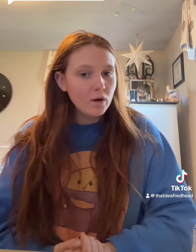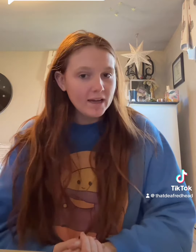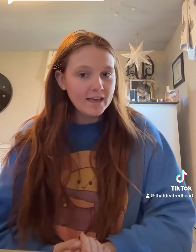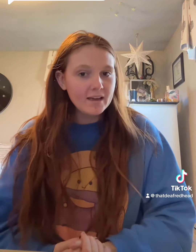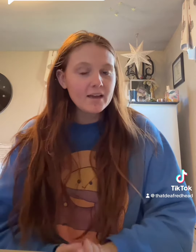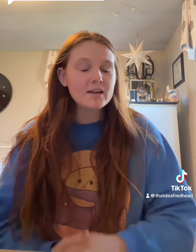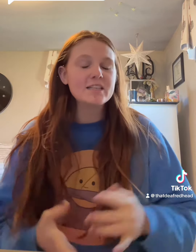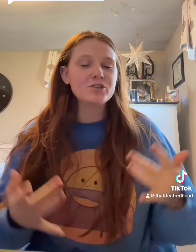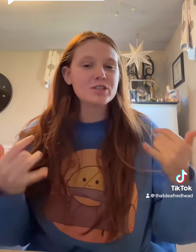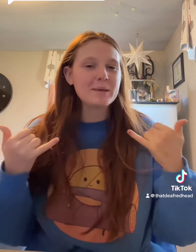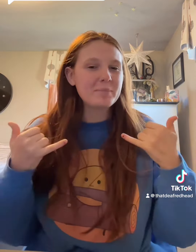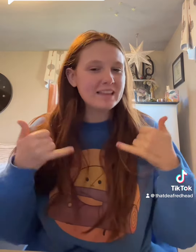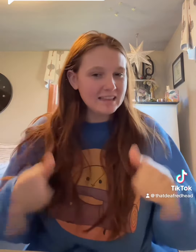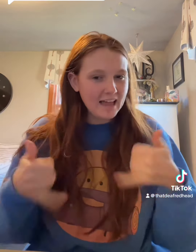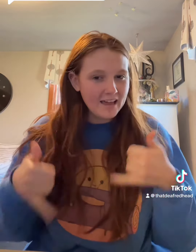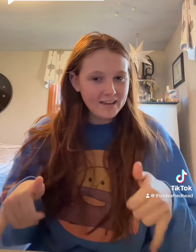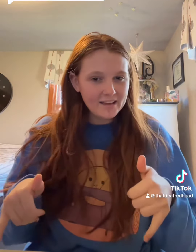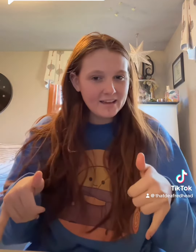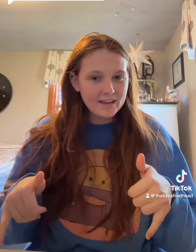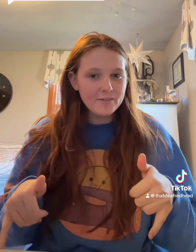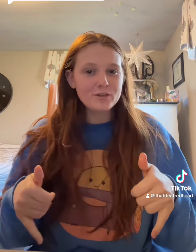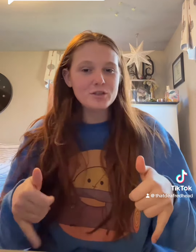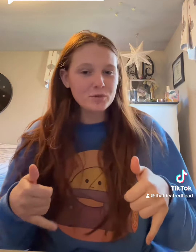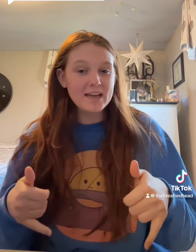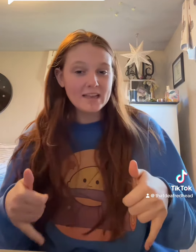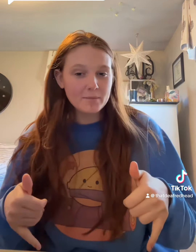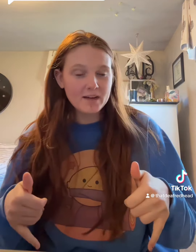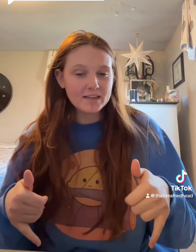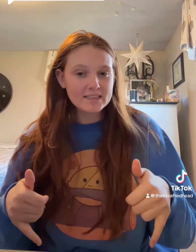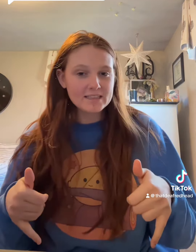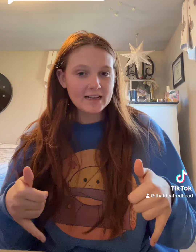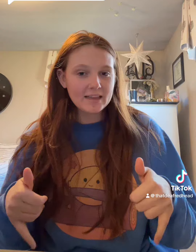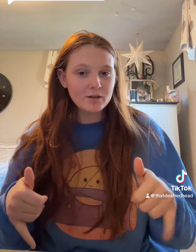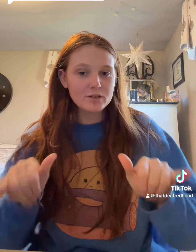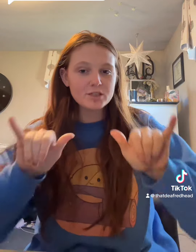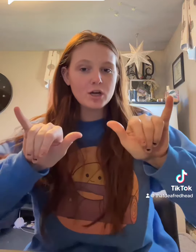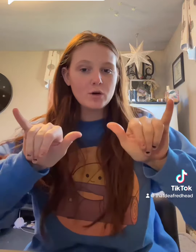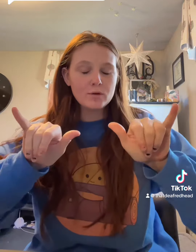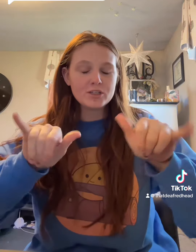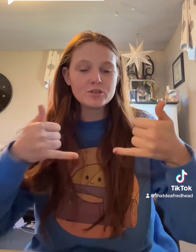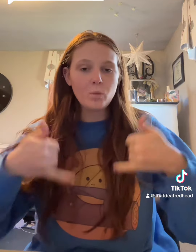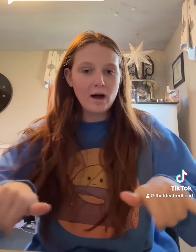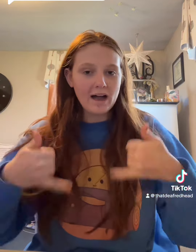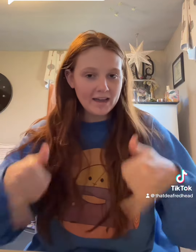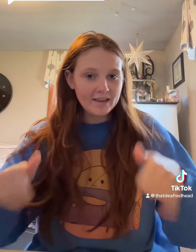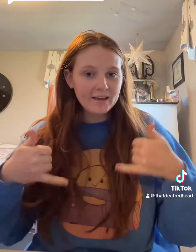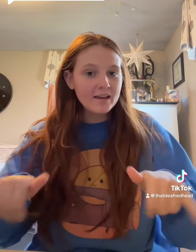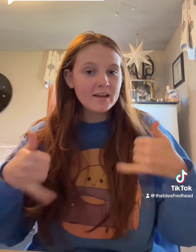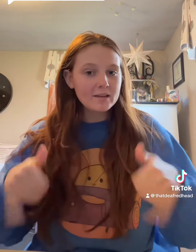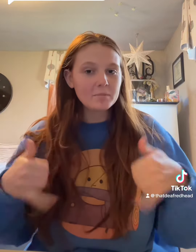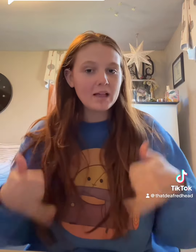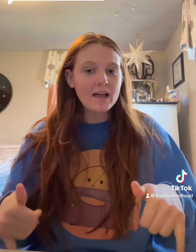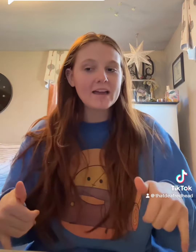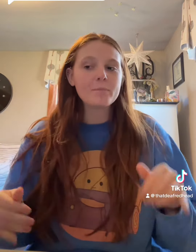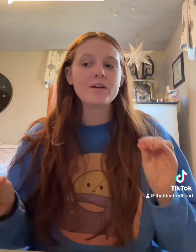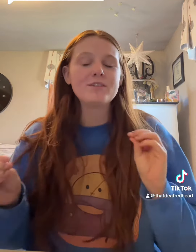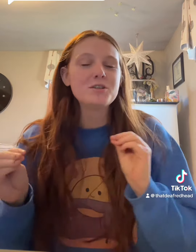toy is usually play if you do it in American Sign Language, which is Y in play. But if you do it